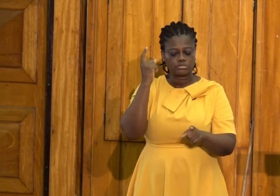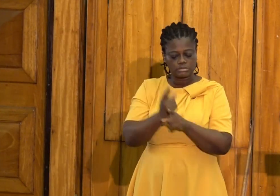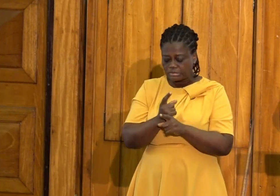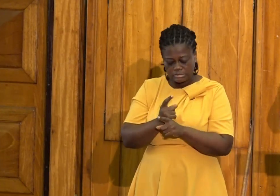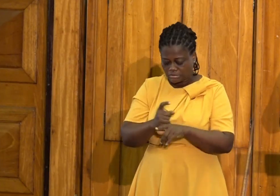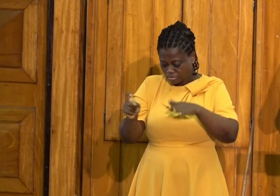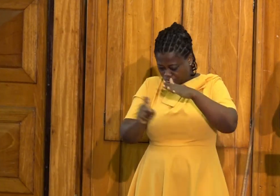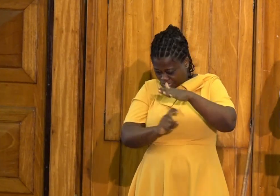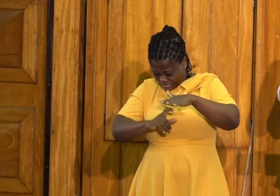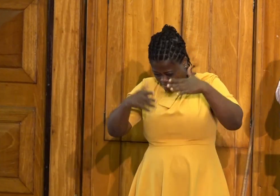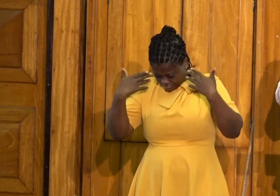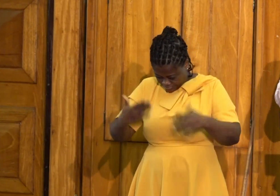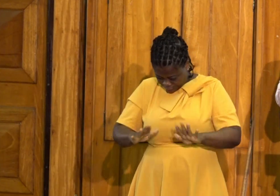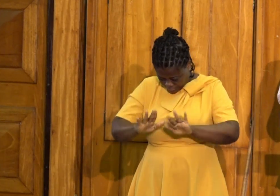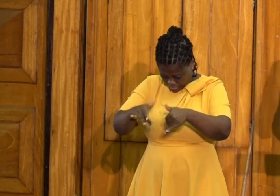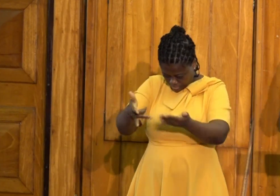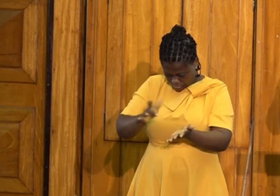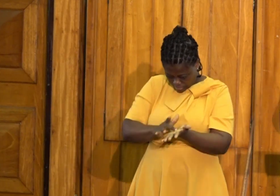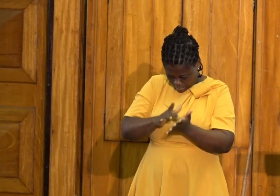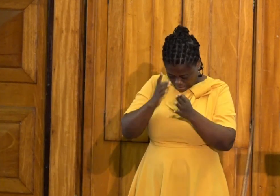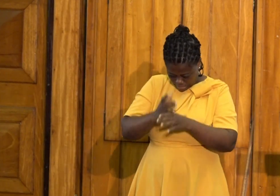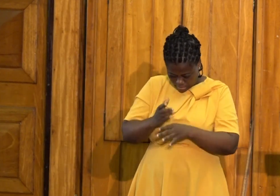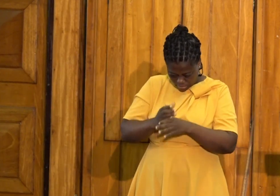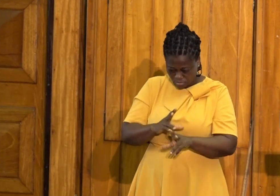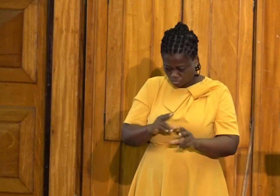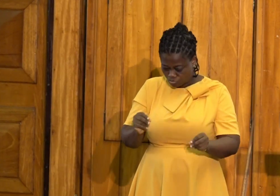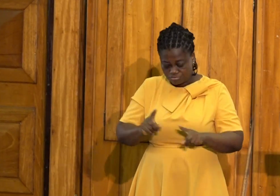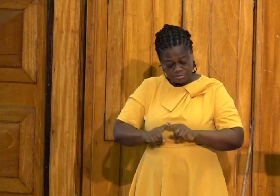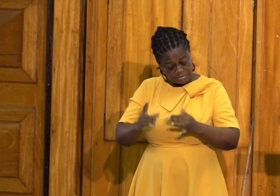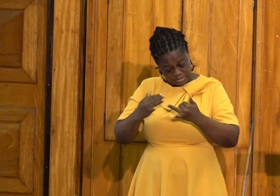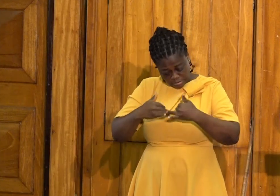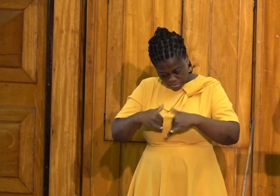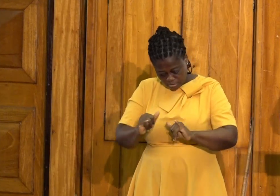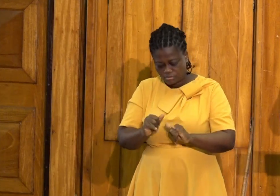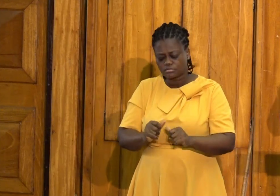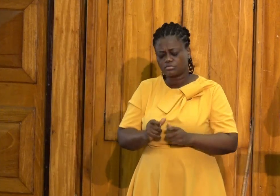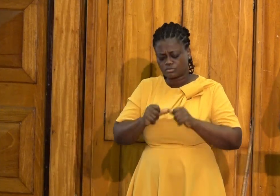is about closing the loop with effective follow-up.